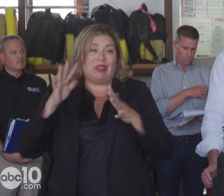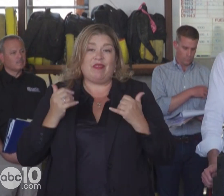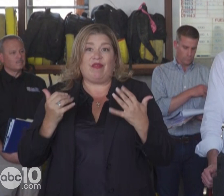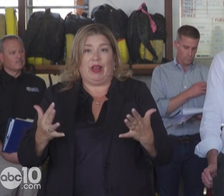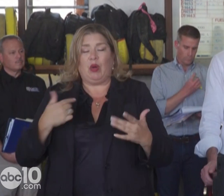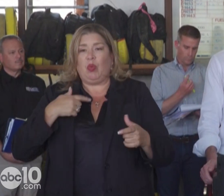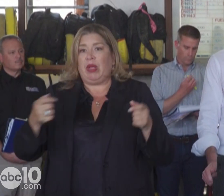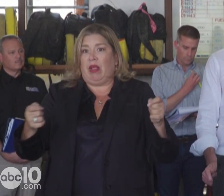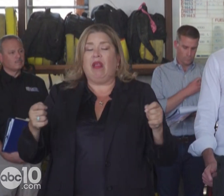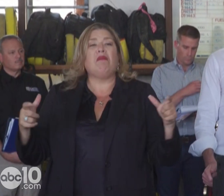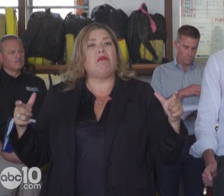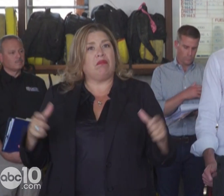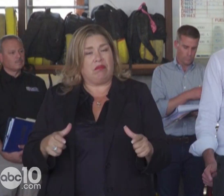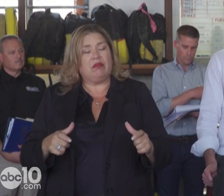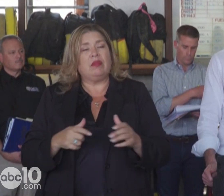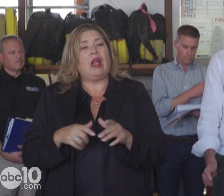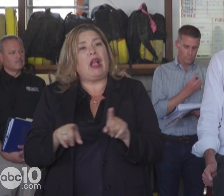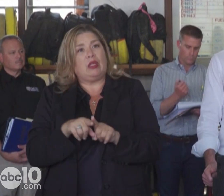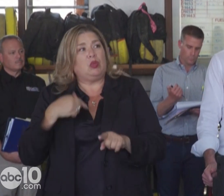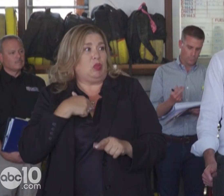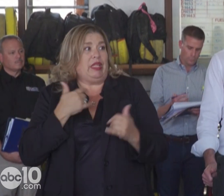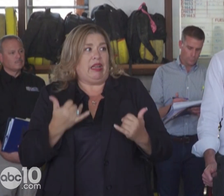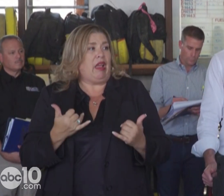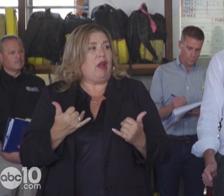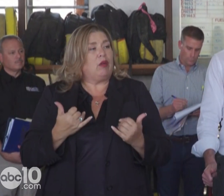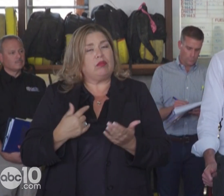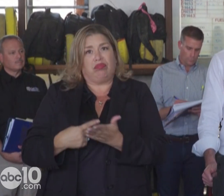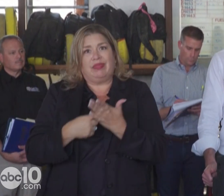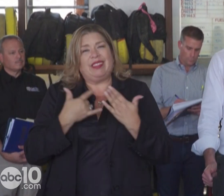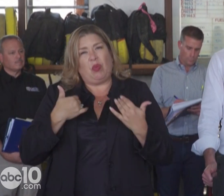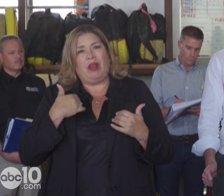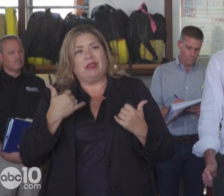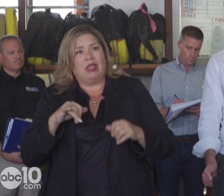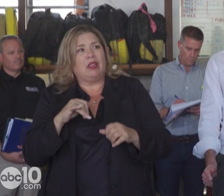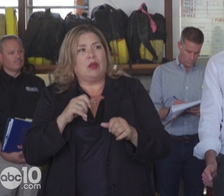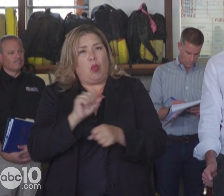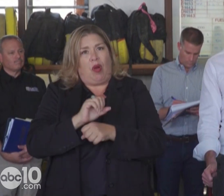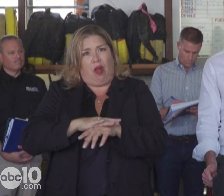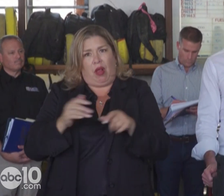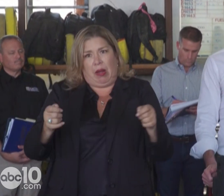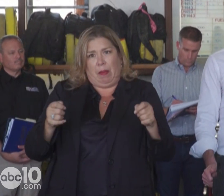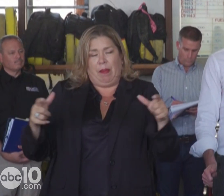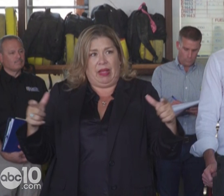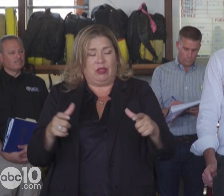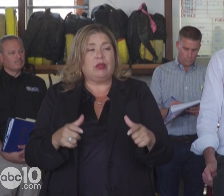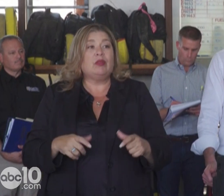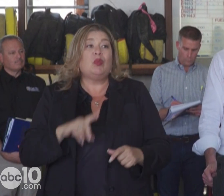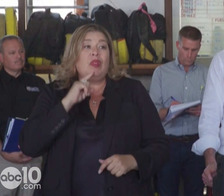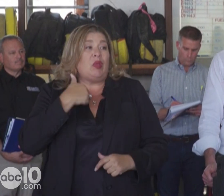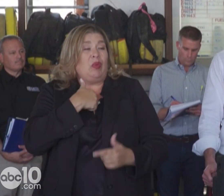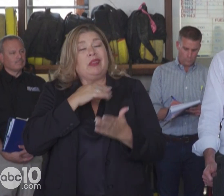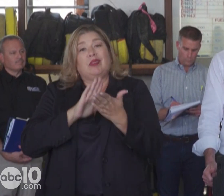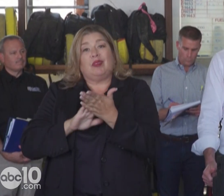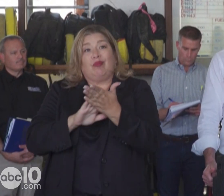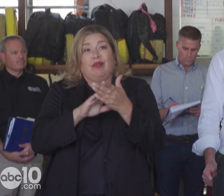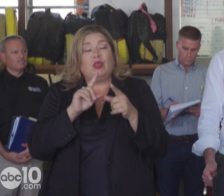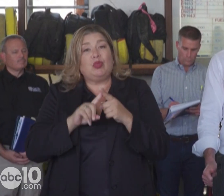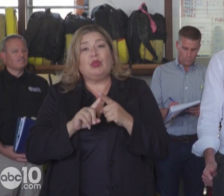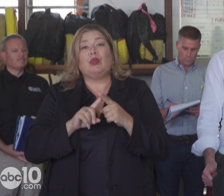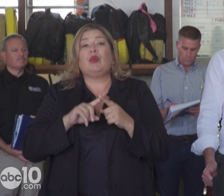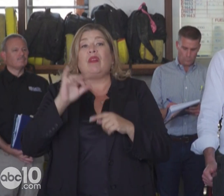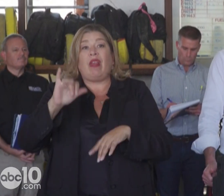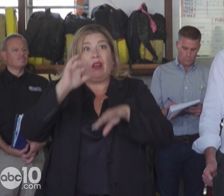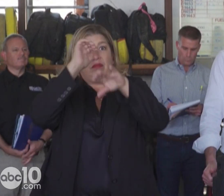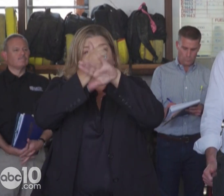we continue to manage as we speak. And that is complementary to those assets